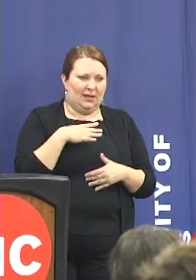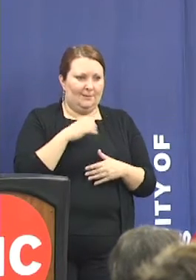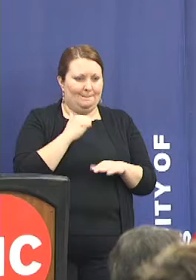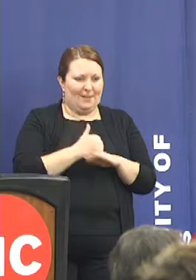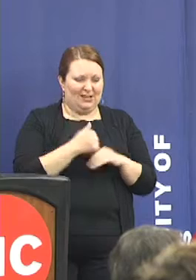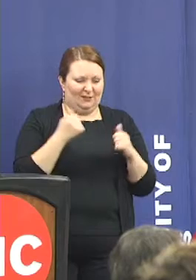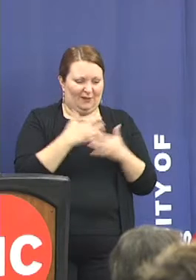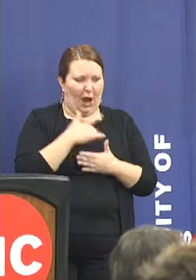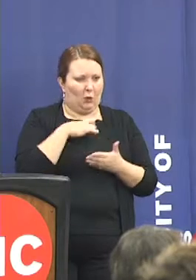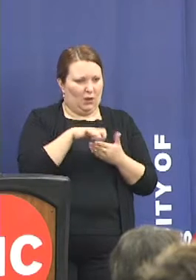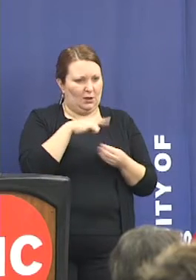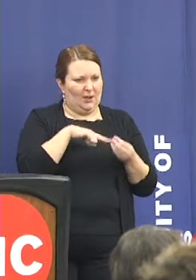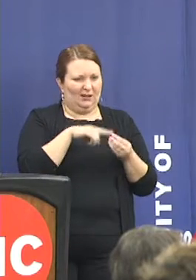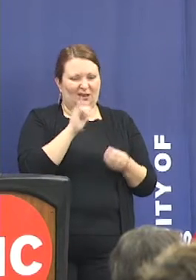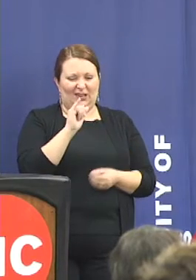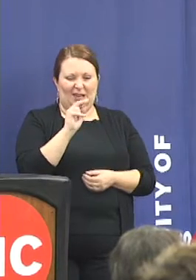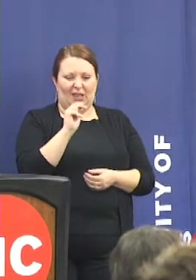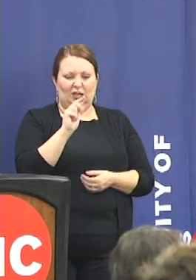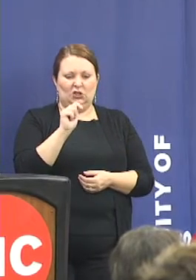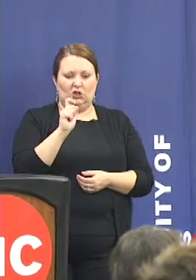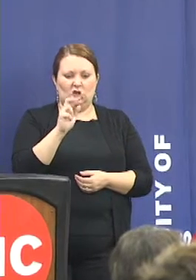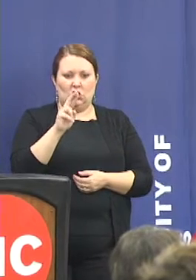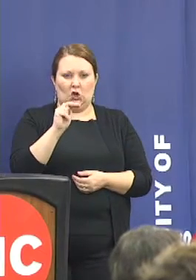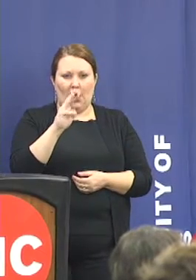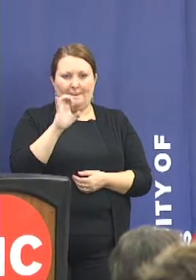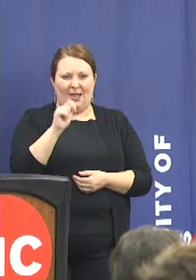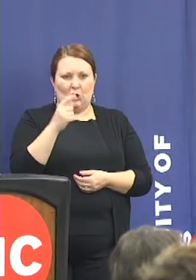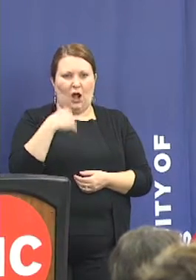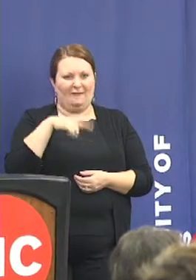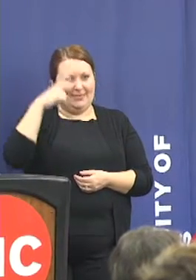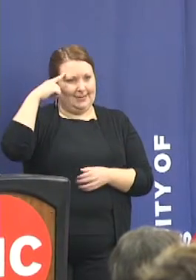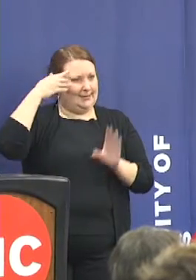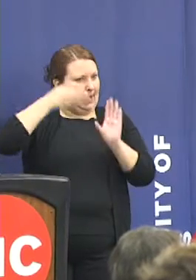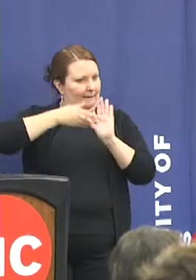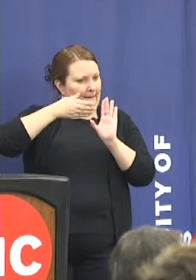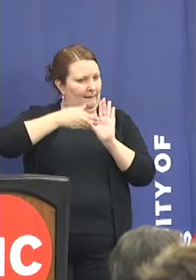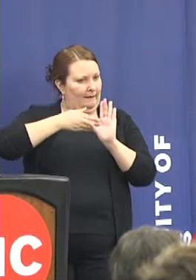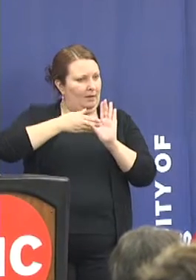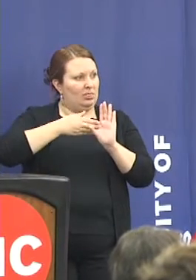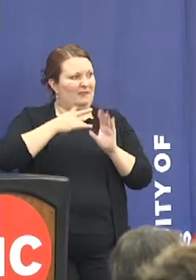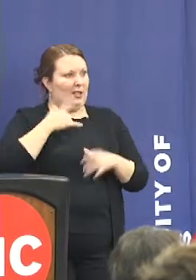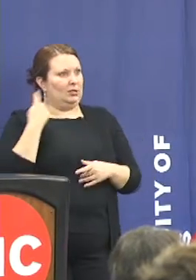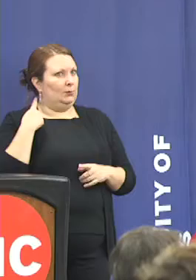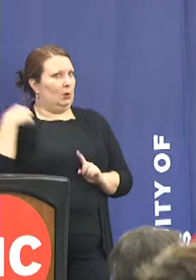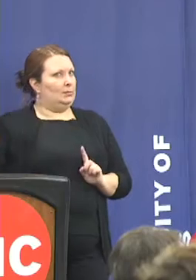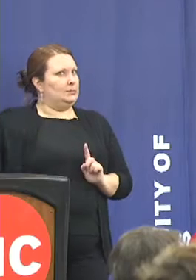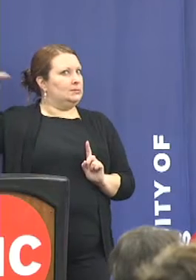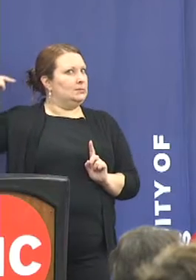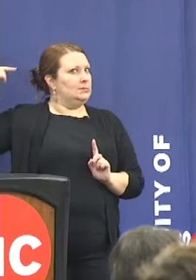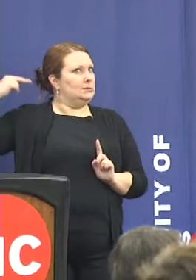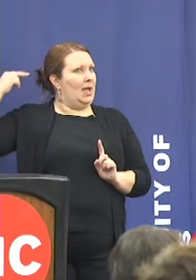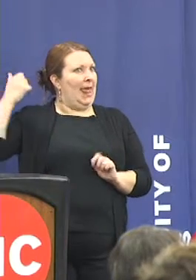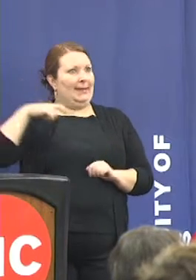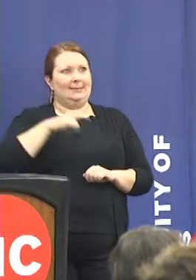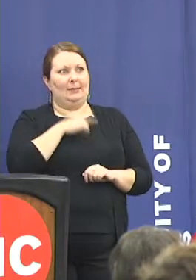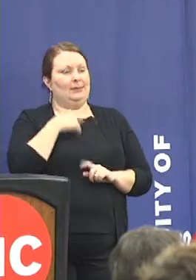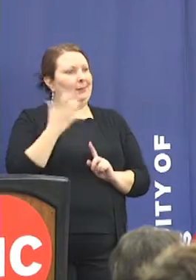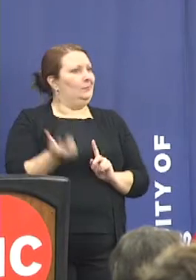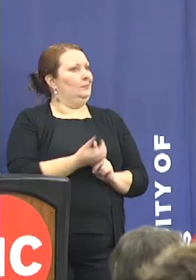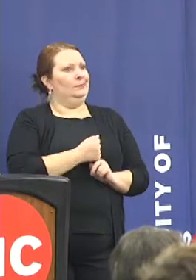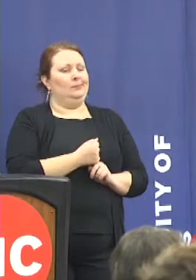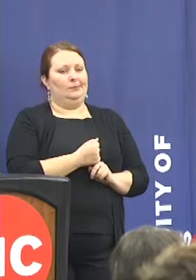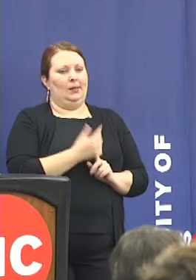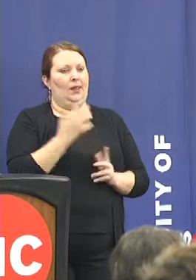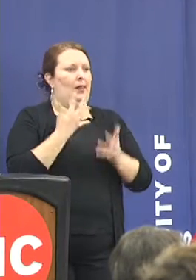in my research as internment of the psyche, which is the sense that one is always under scrutiny and at any point could be picked up, locked